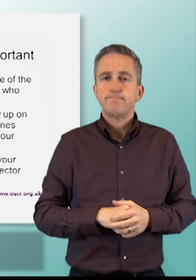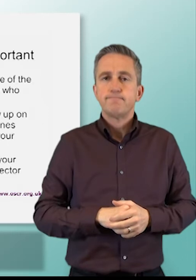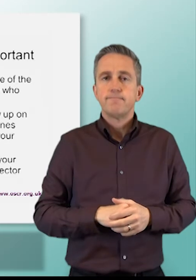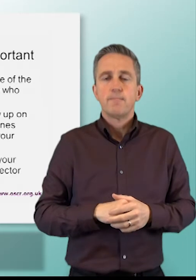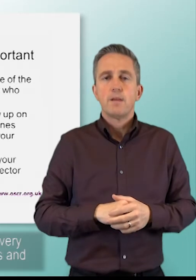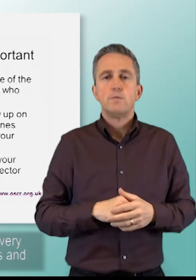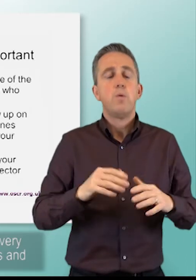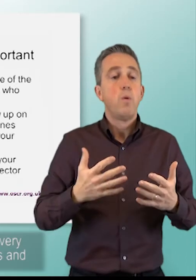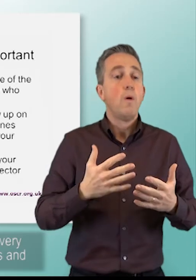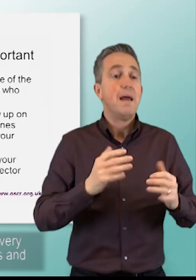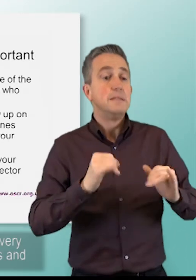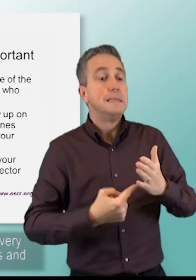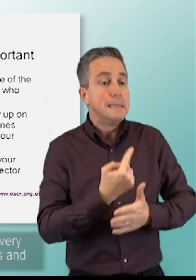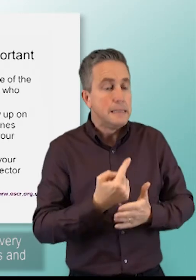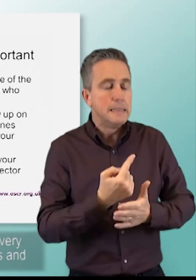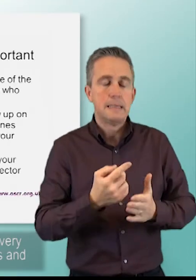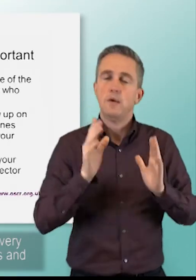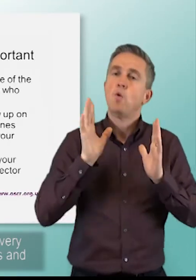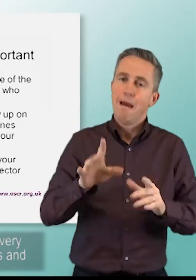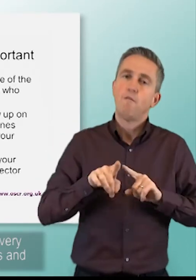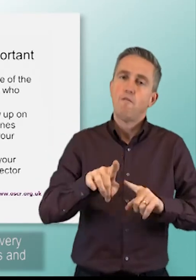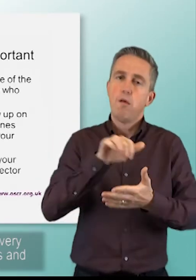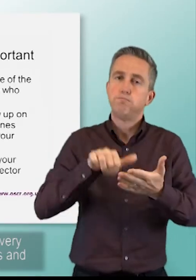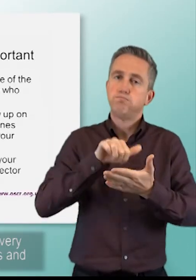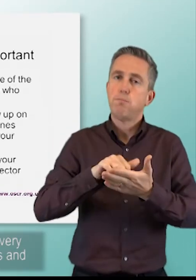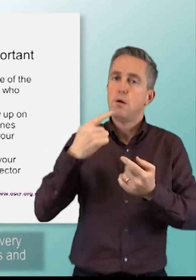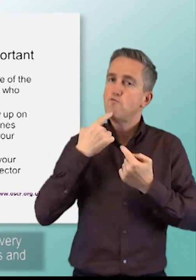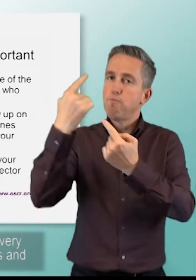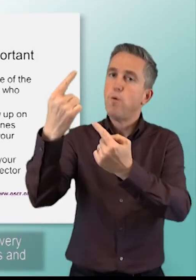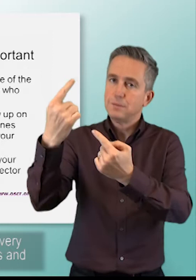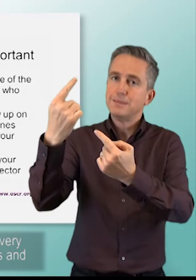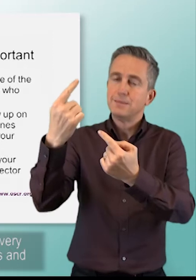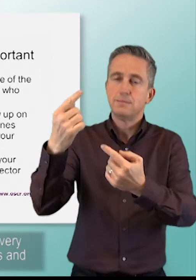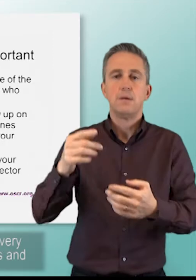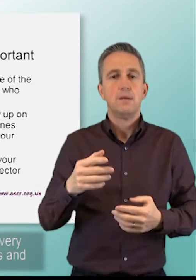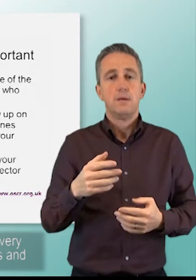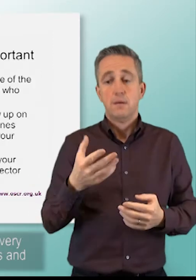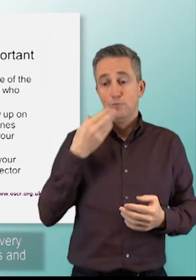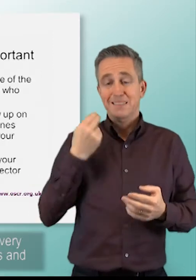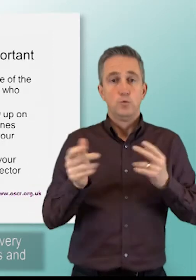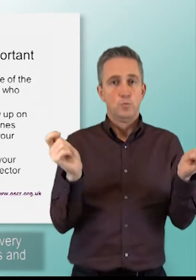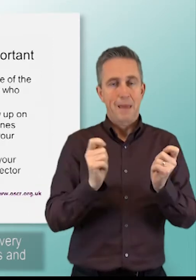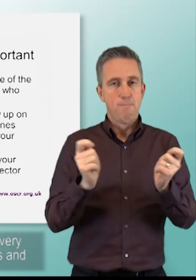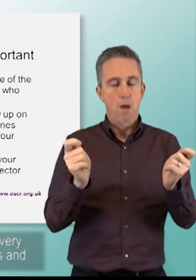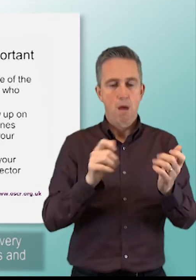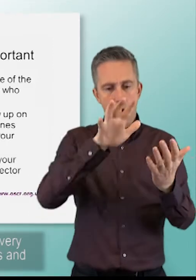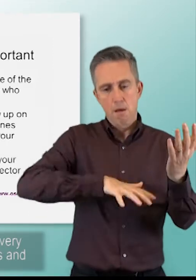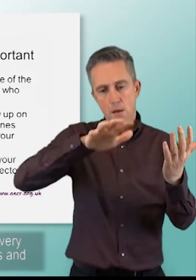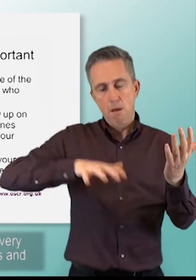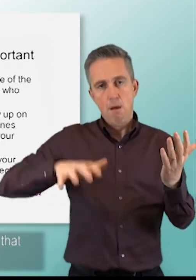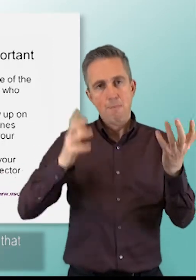transparency bit if about reporting. There's another reason why people got very upset about the stuff that went on in the